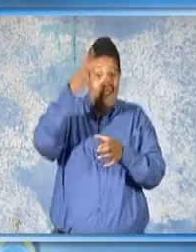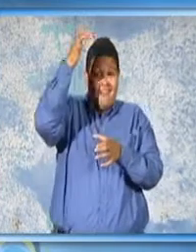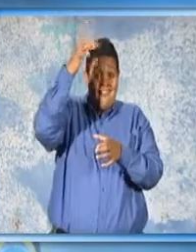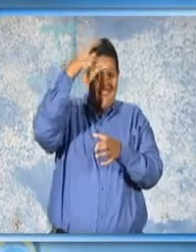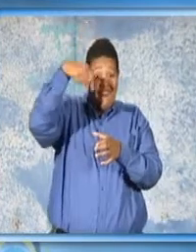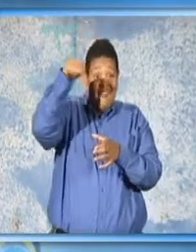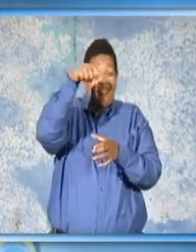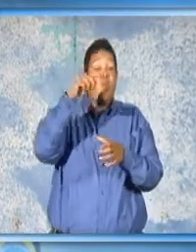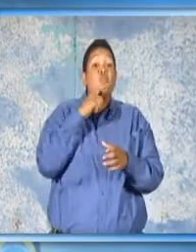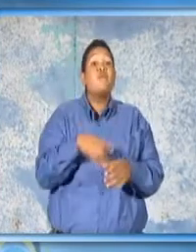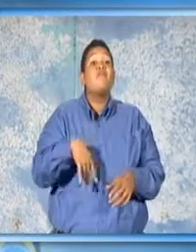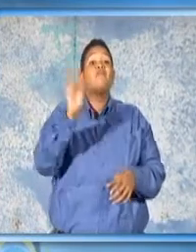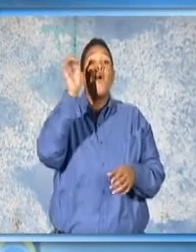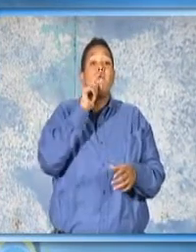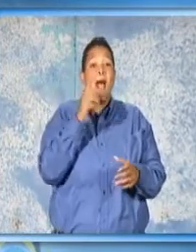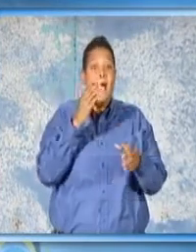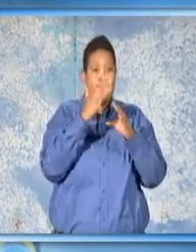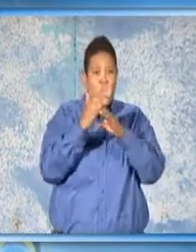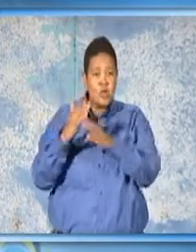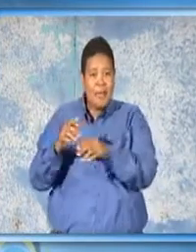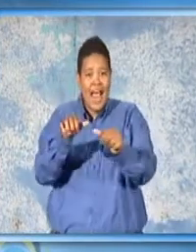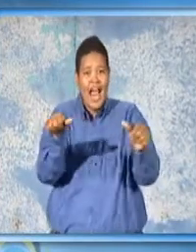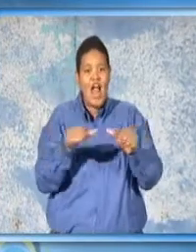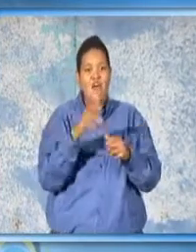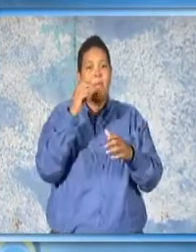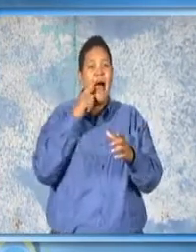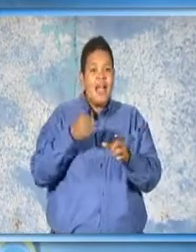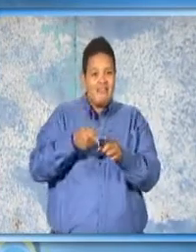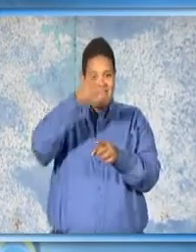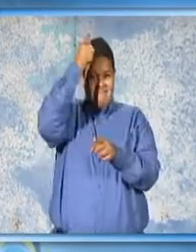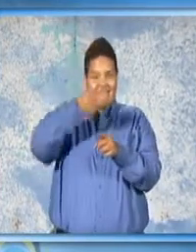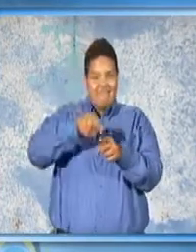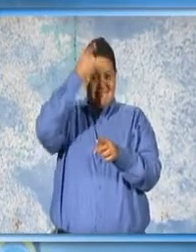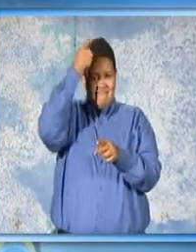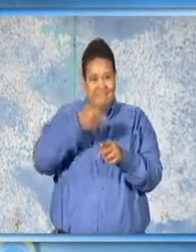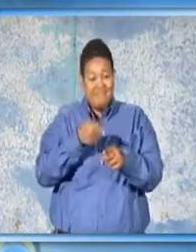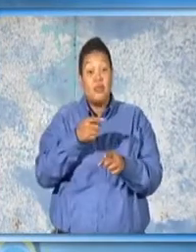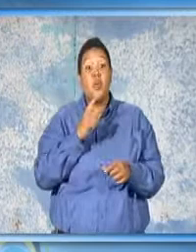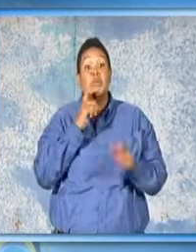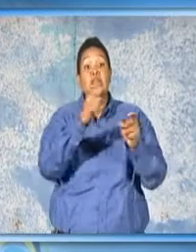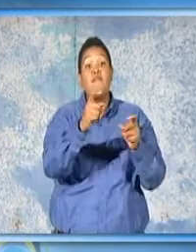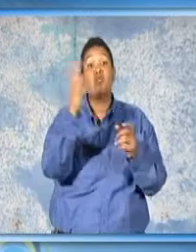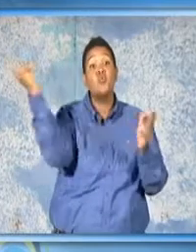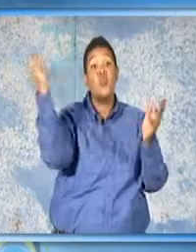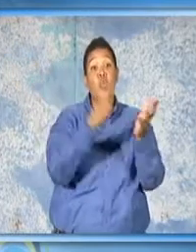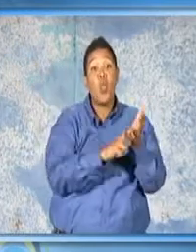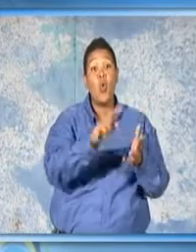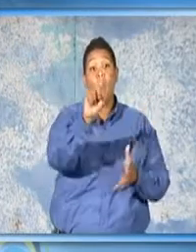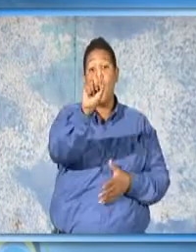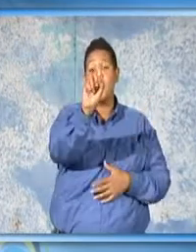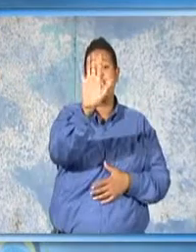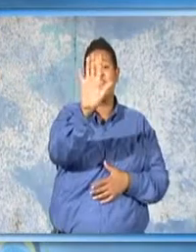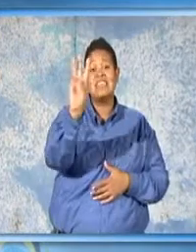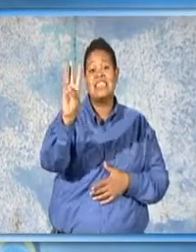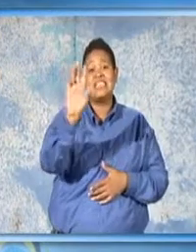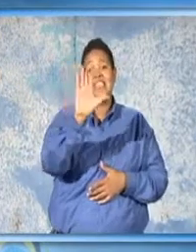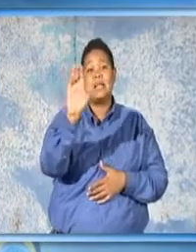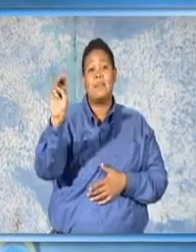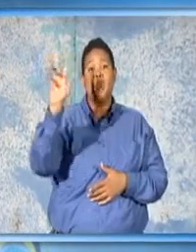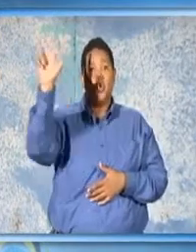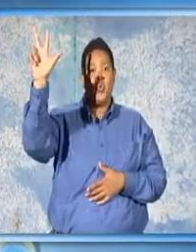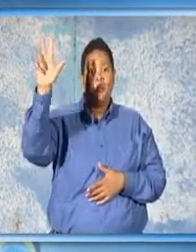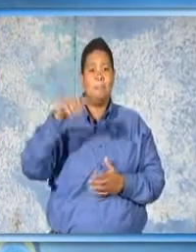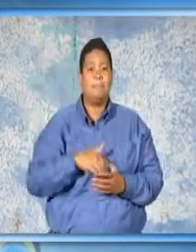by multiplying this area by its height, which gives us 2,156 centimeters cubed.